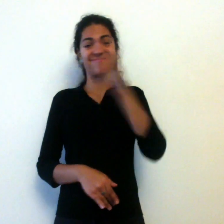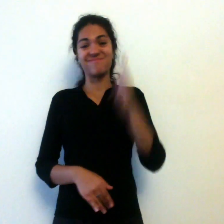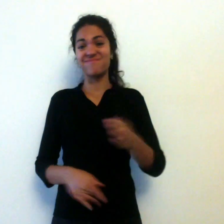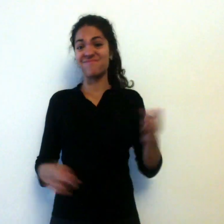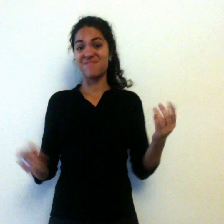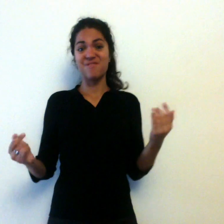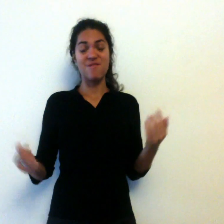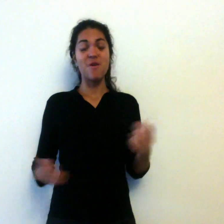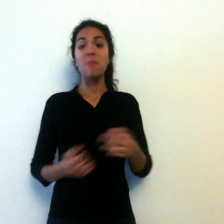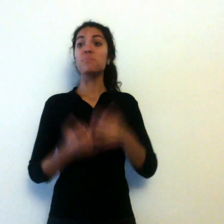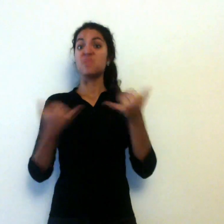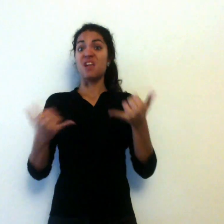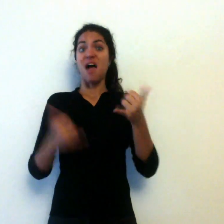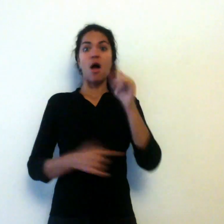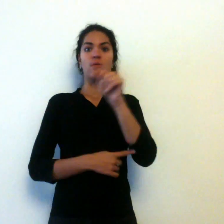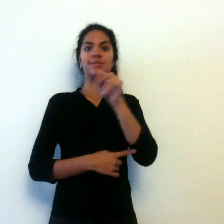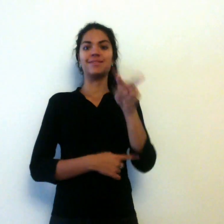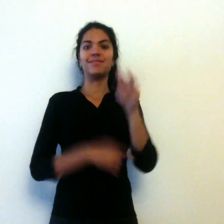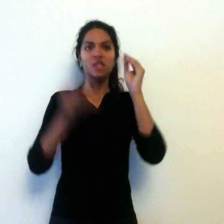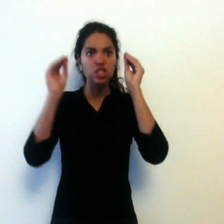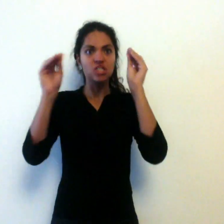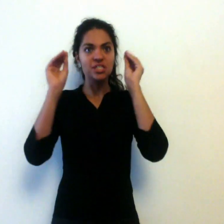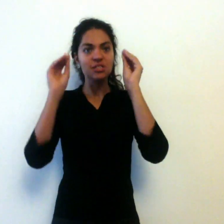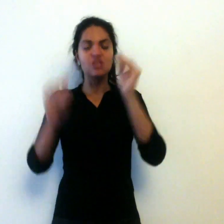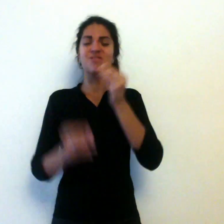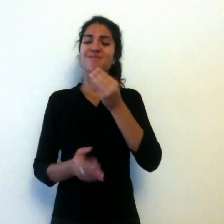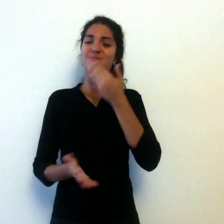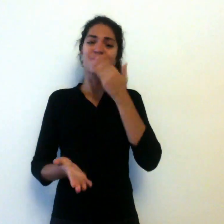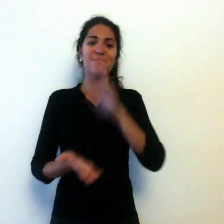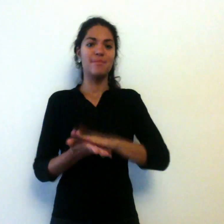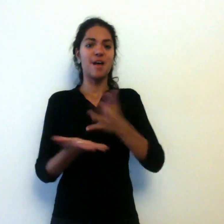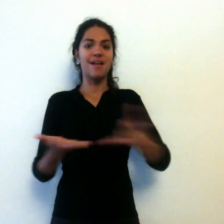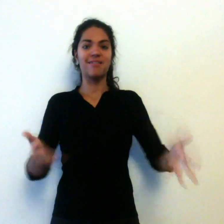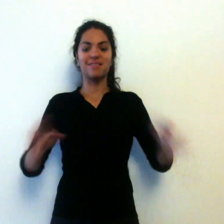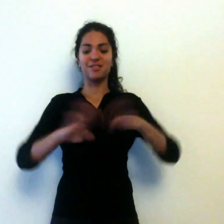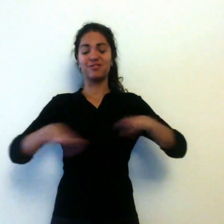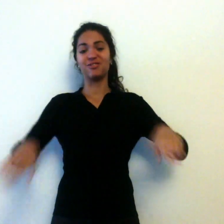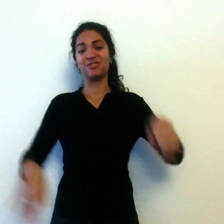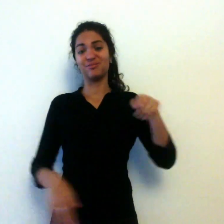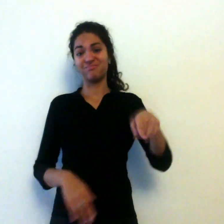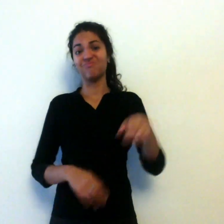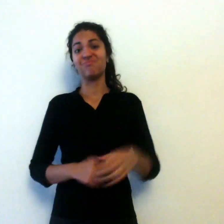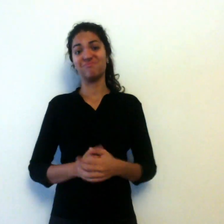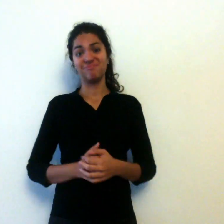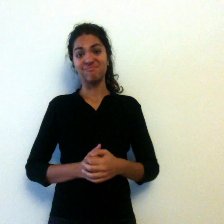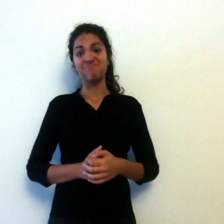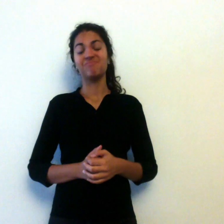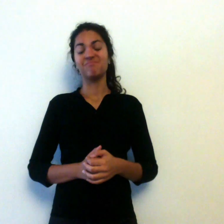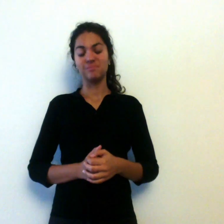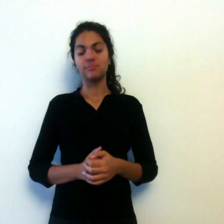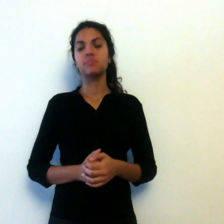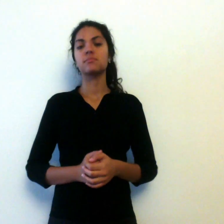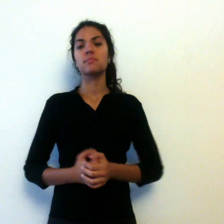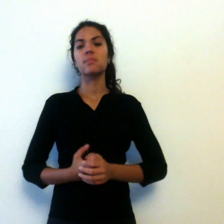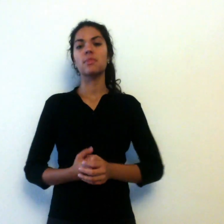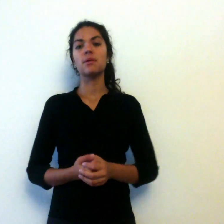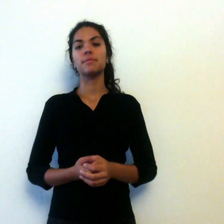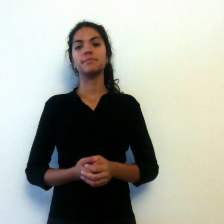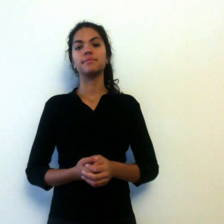things. It is imperative, therefore, that we clearly communicate to our children in precepts that